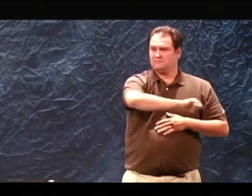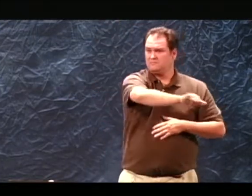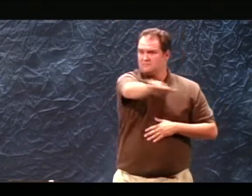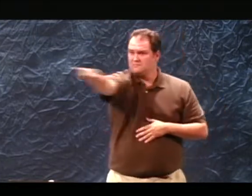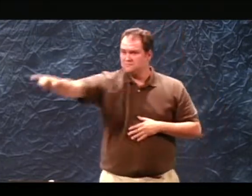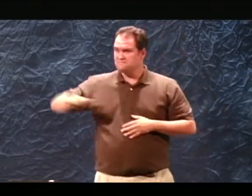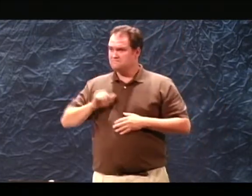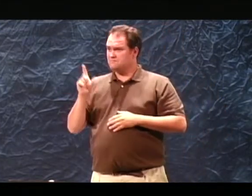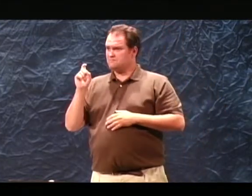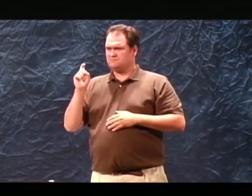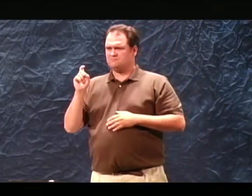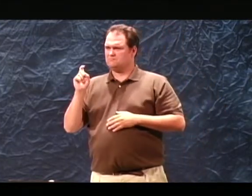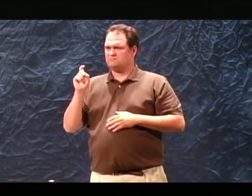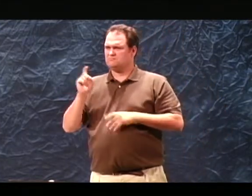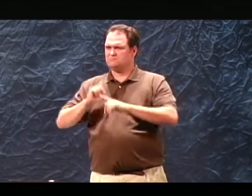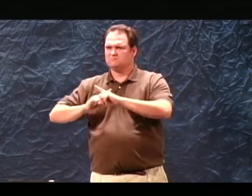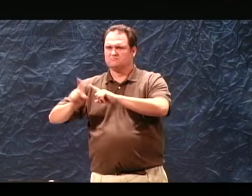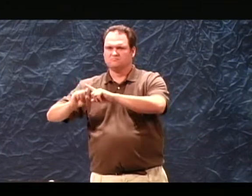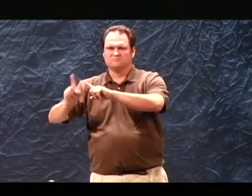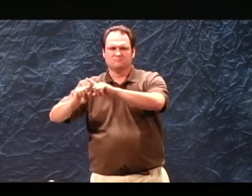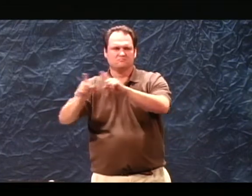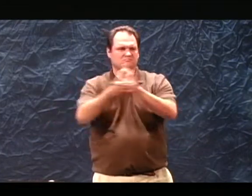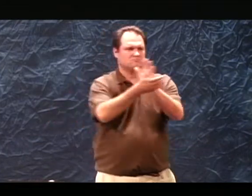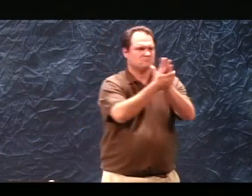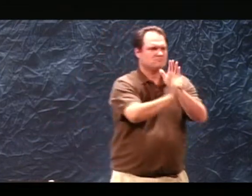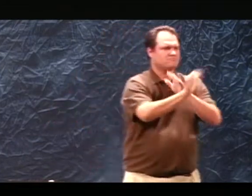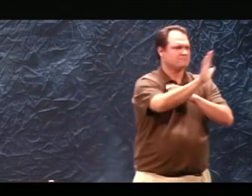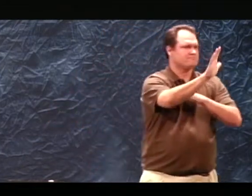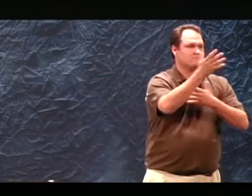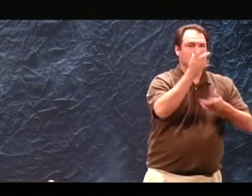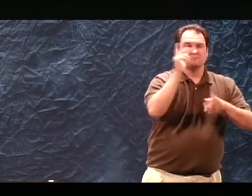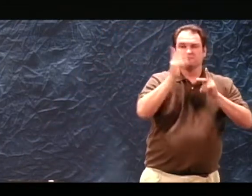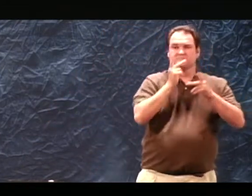all the members of the body are not equal in their abilities